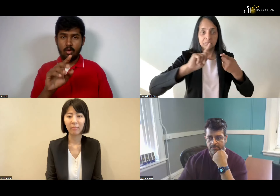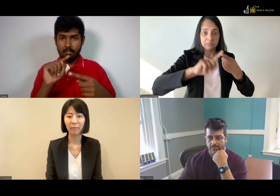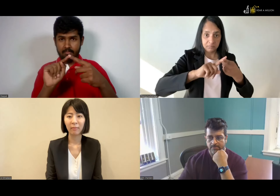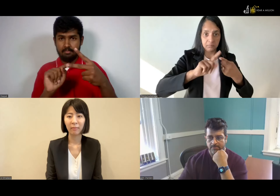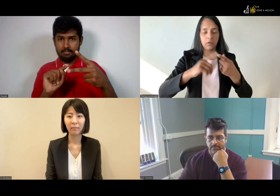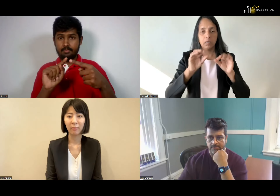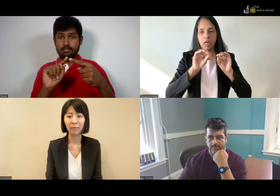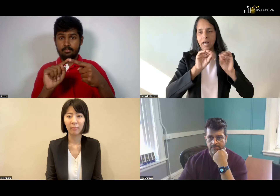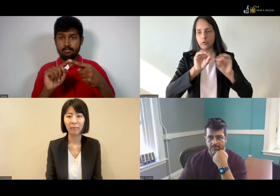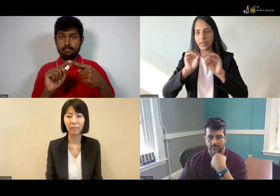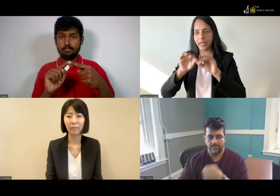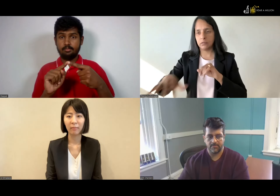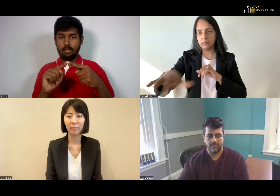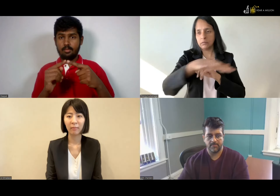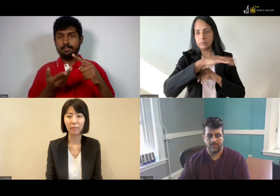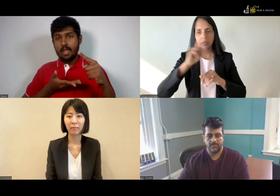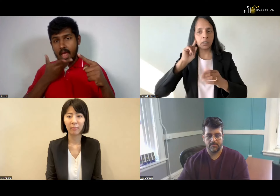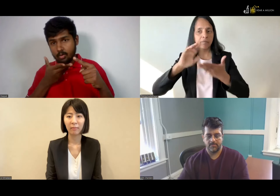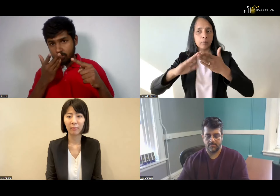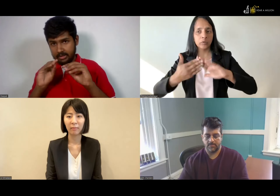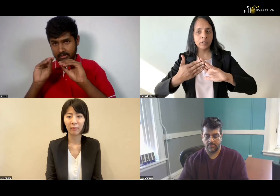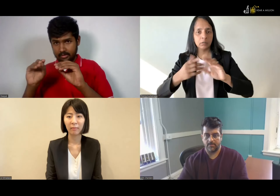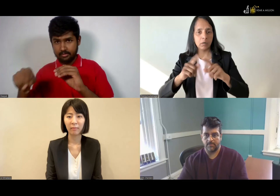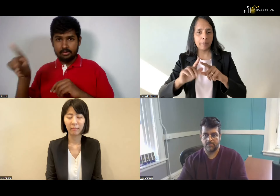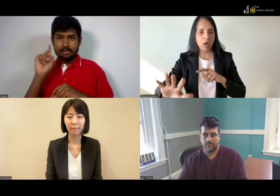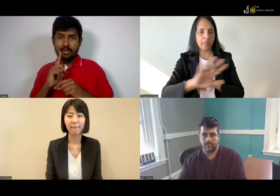So as of now, two things we can propose here,